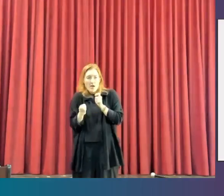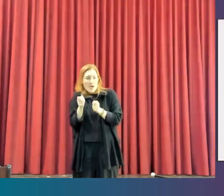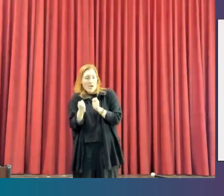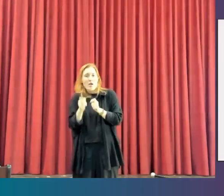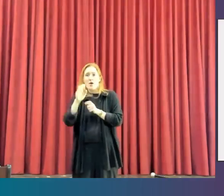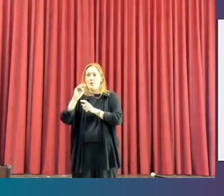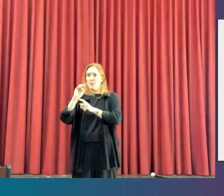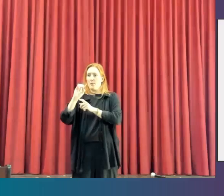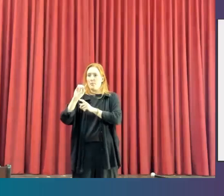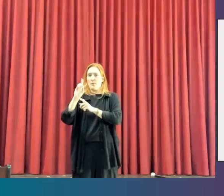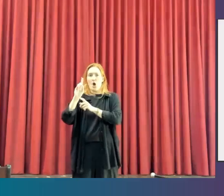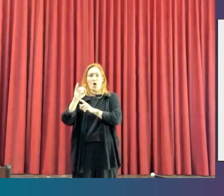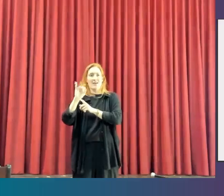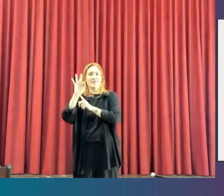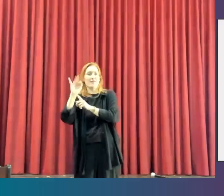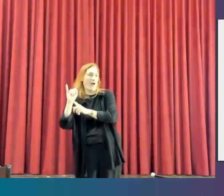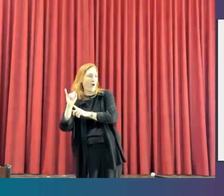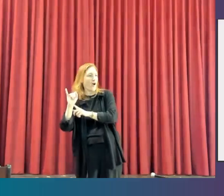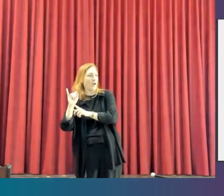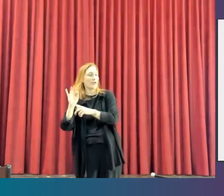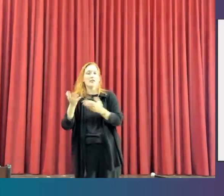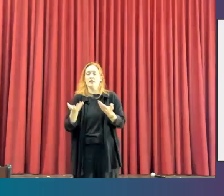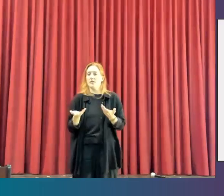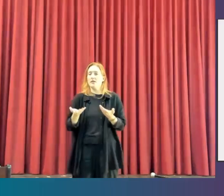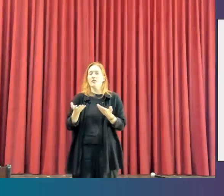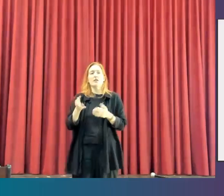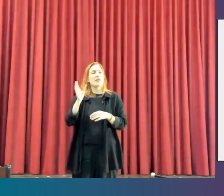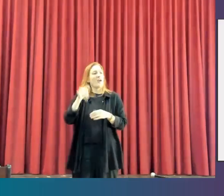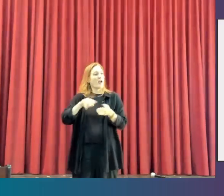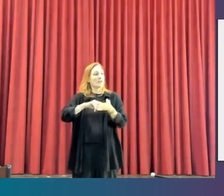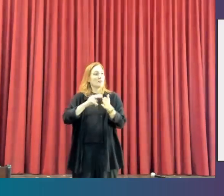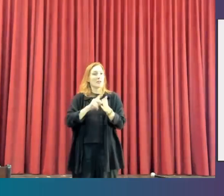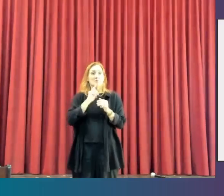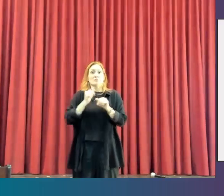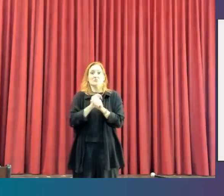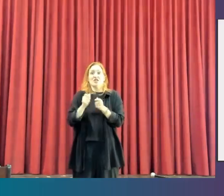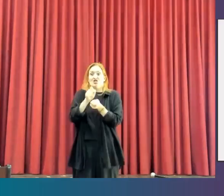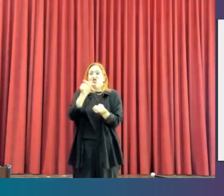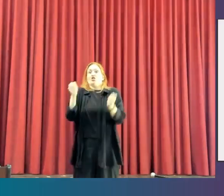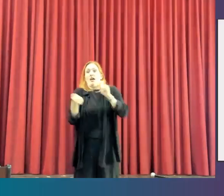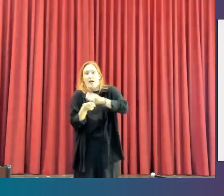Modifications are physical changes to the unit or the building.